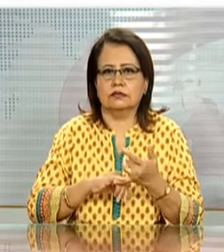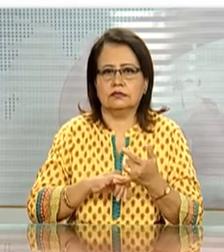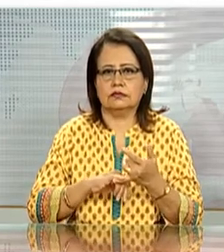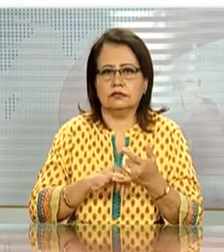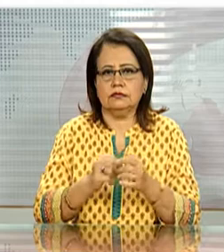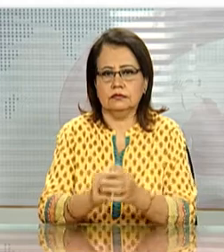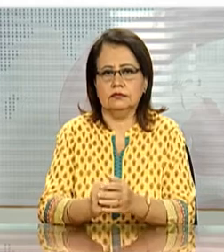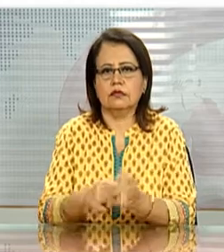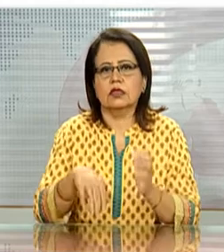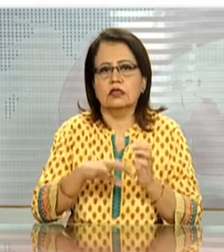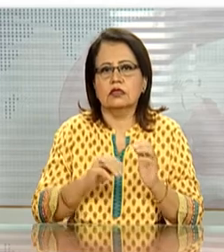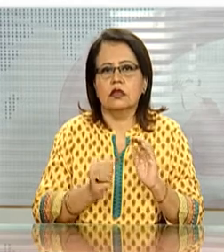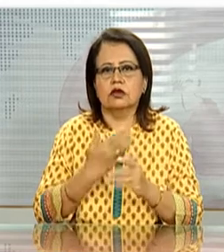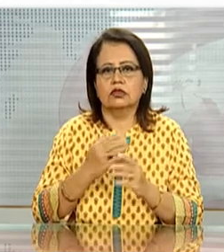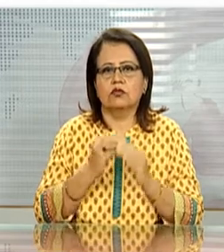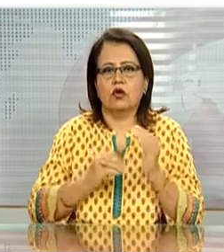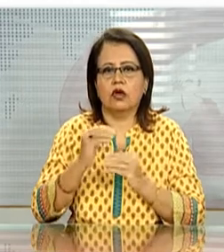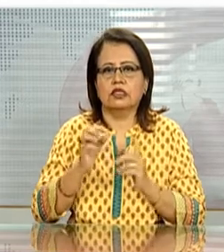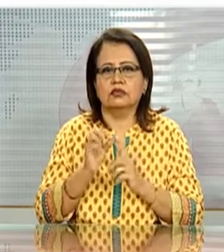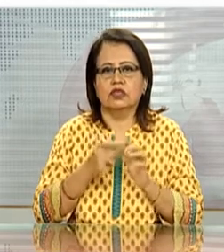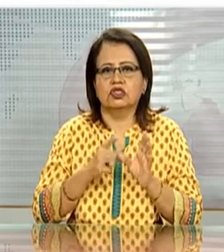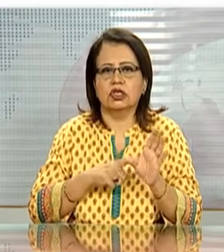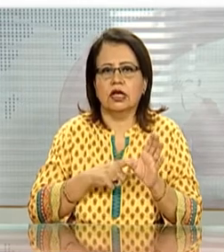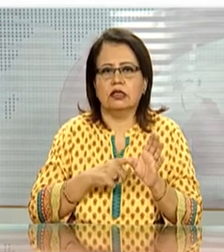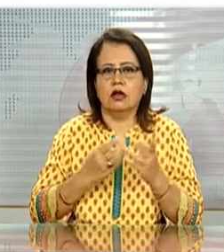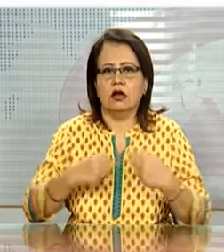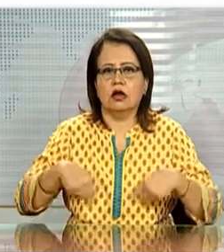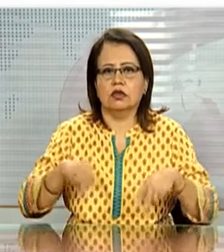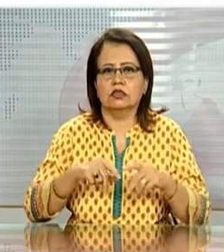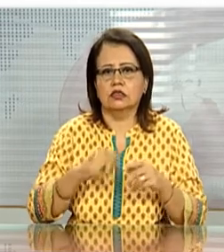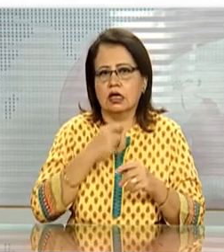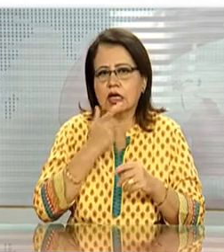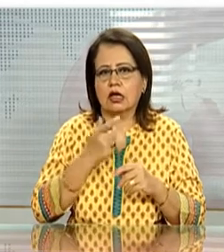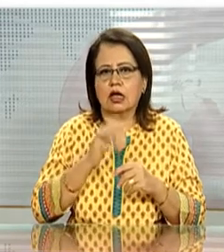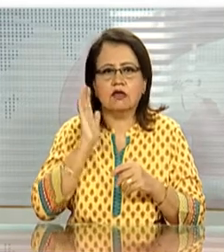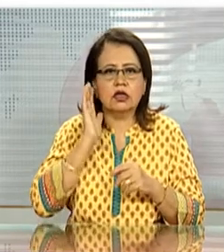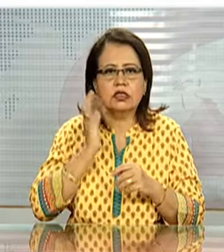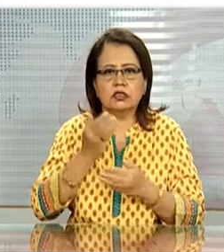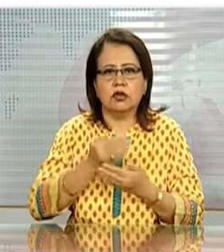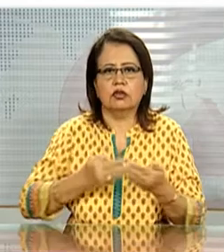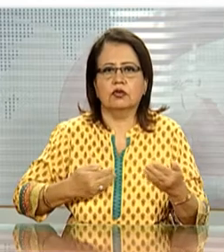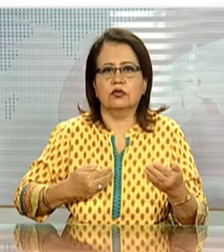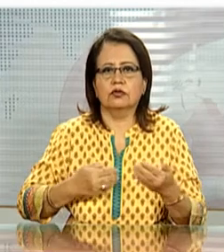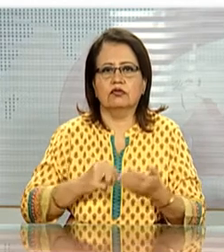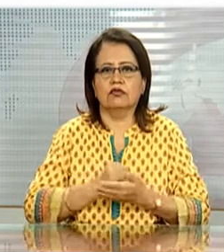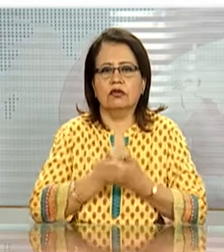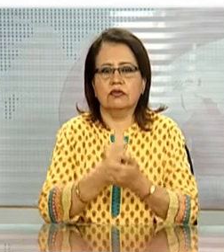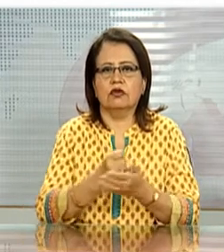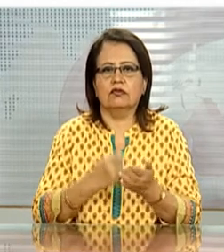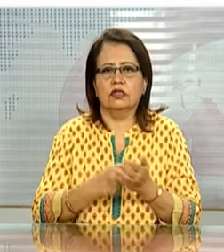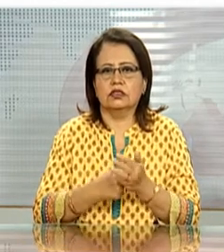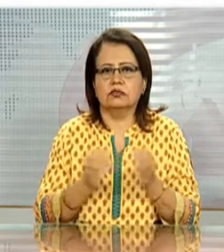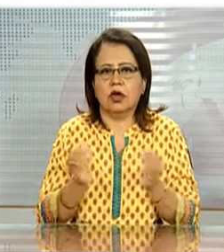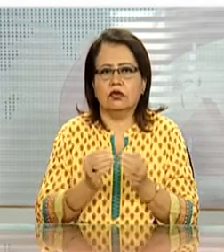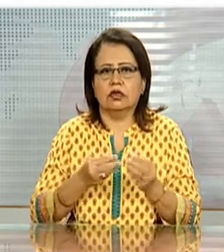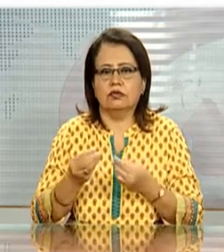emissions the center will launch progress panchayat and Outreach campaign to create awareness about its programs for the welfare of